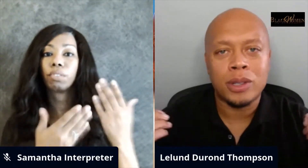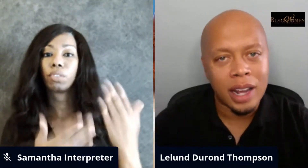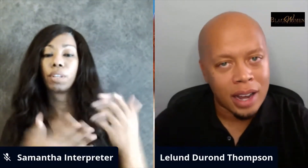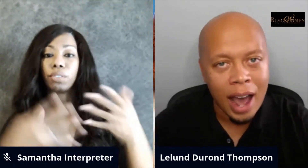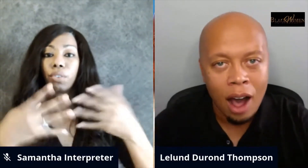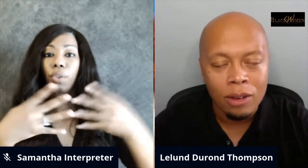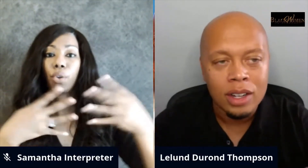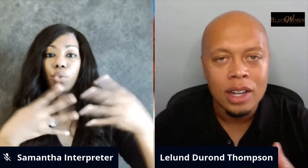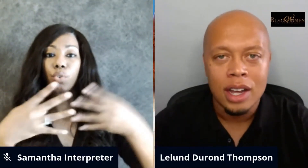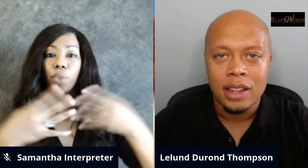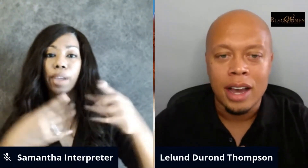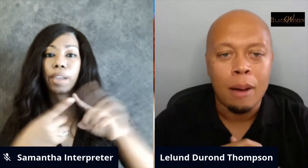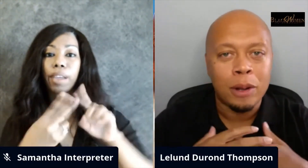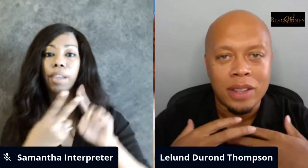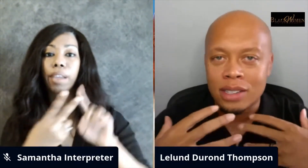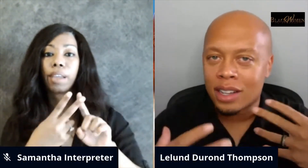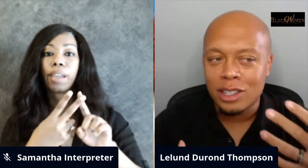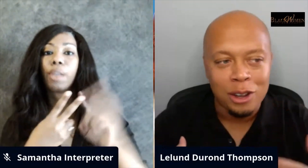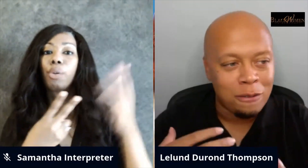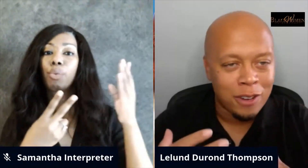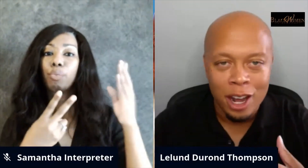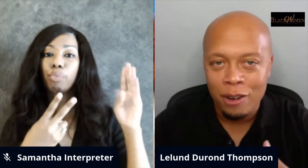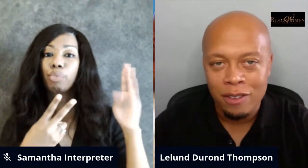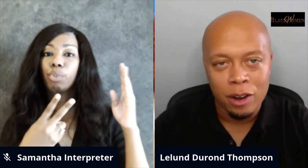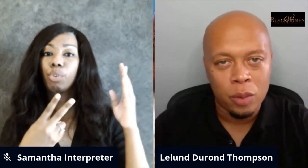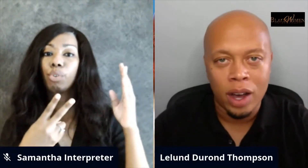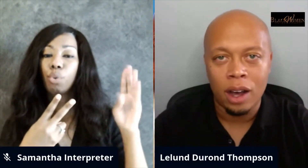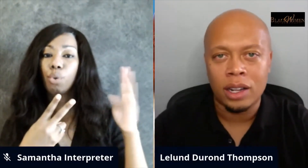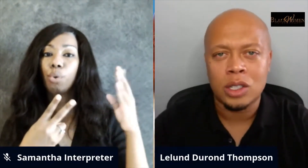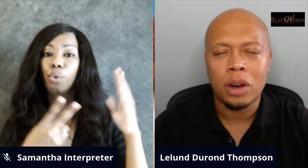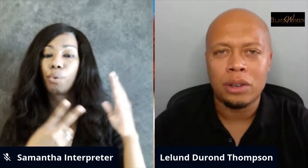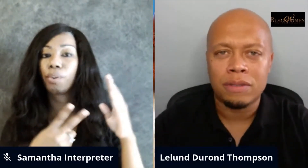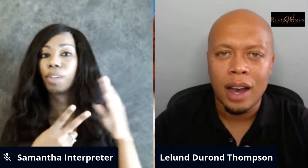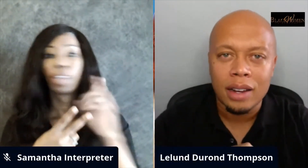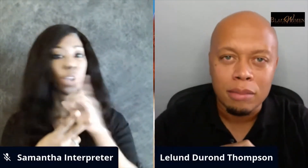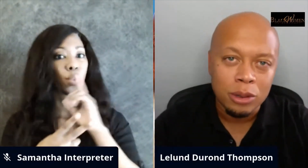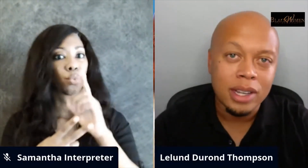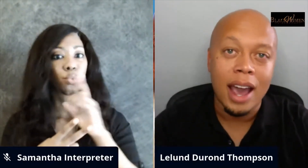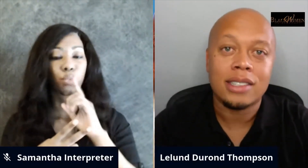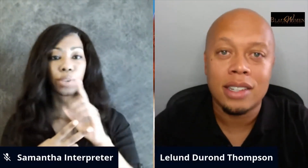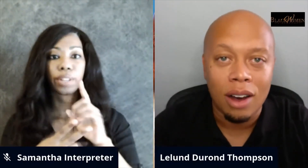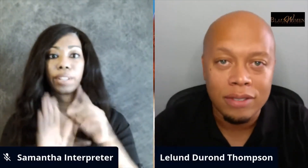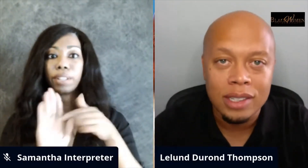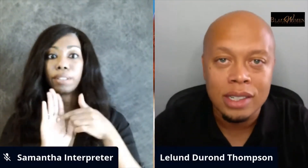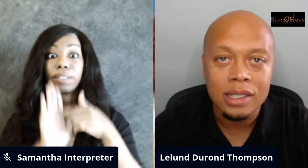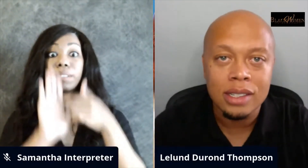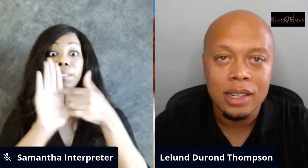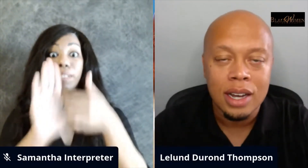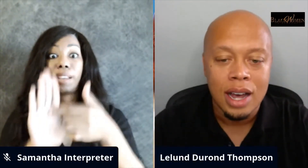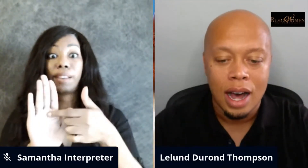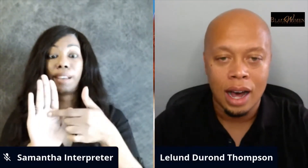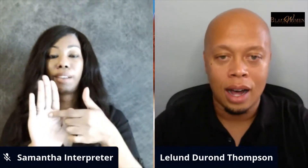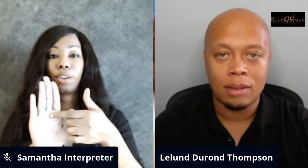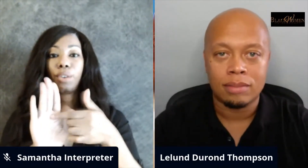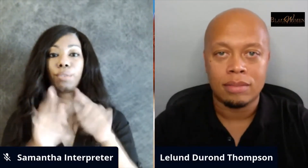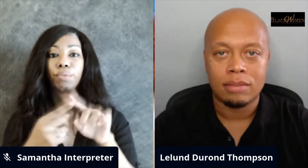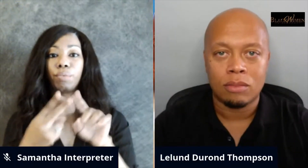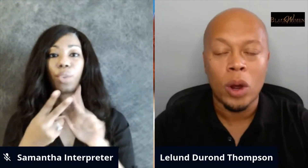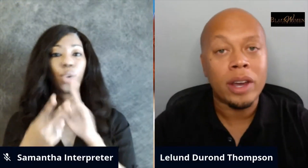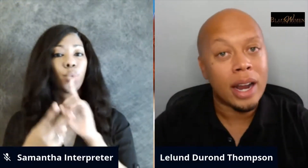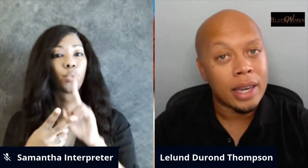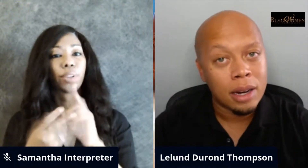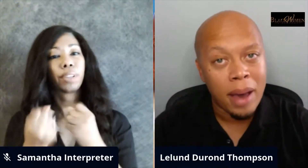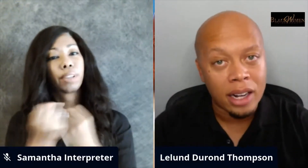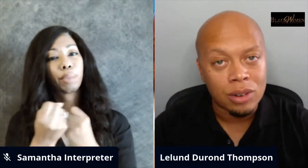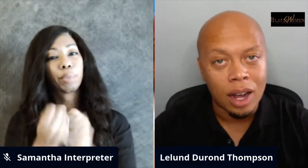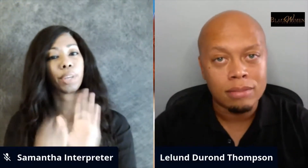help you stand out. They complement the skin tone very, very well. It's what you'll find in most casting offices. Where